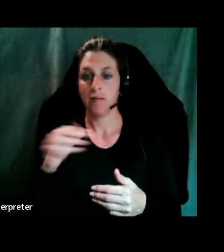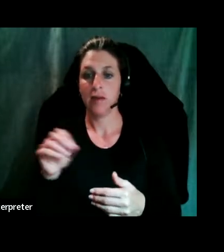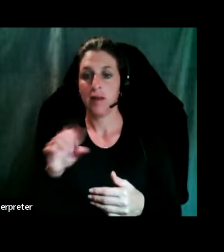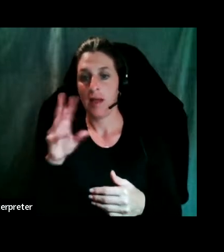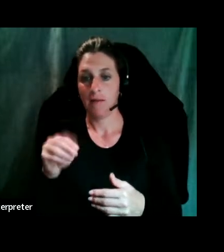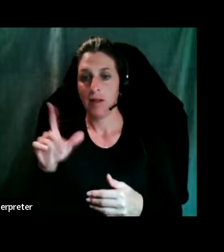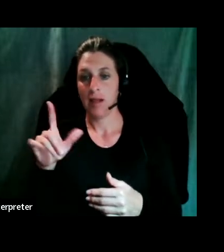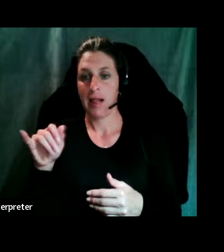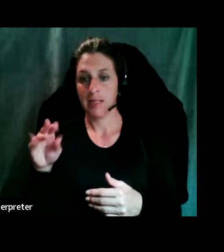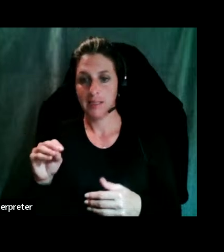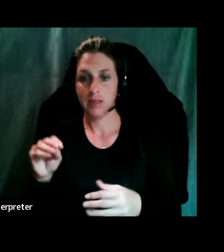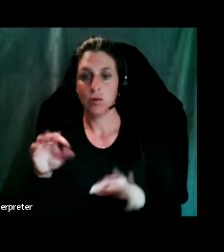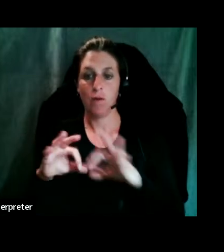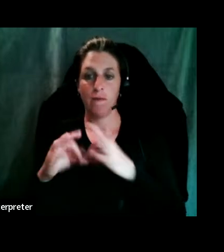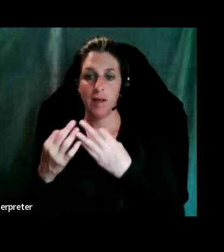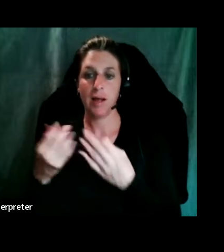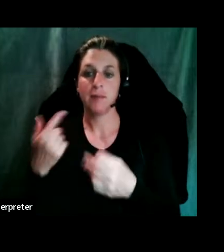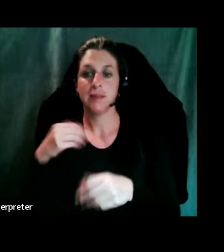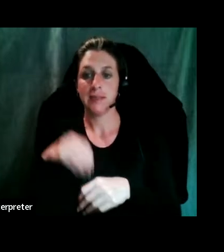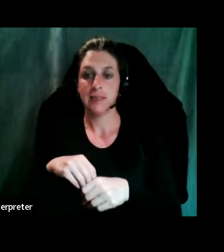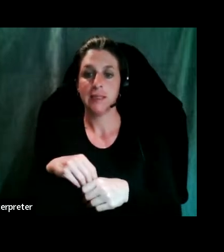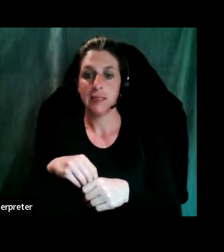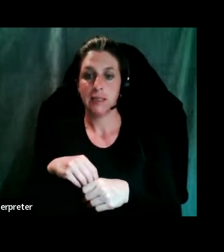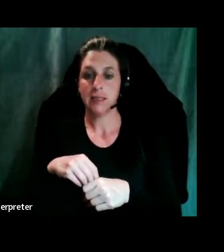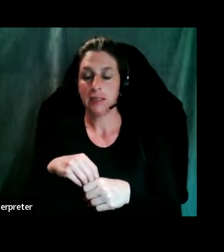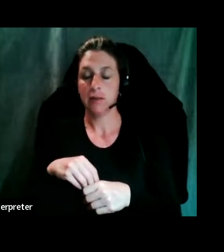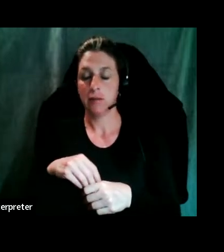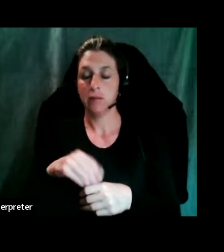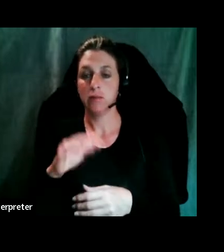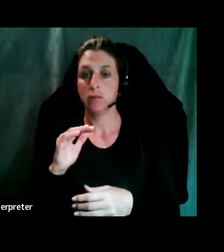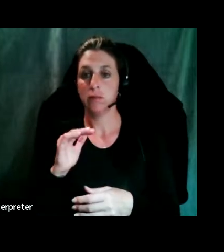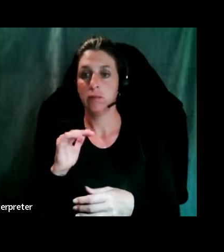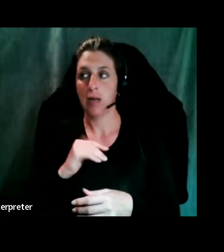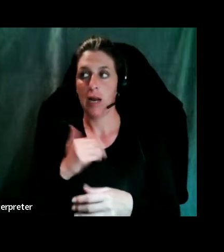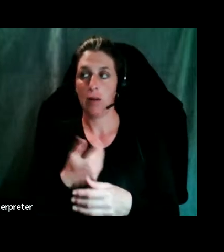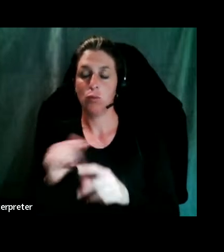in our group as well that could also be part of this. So